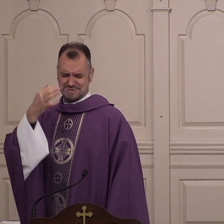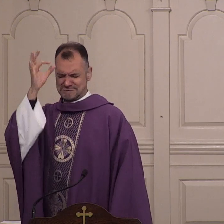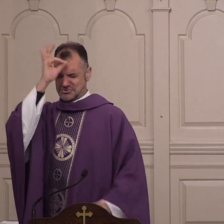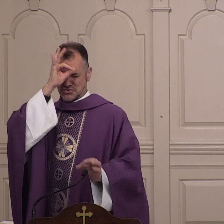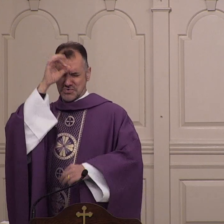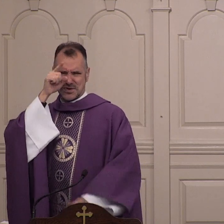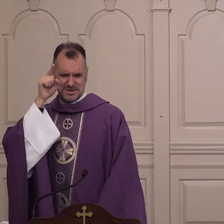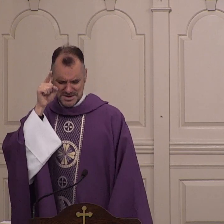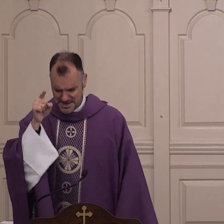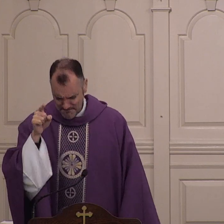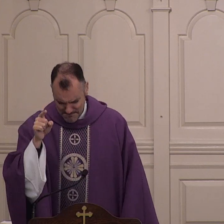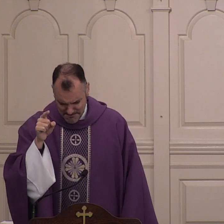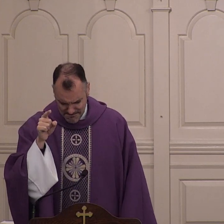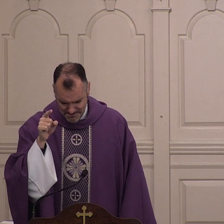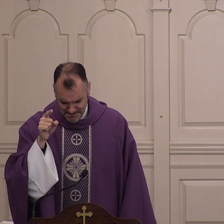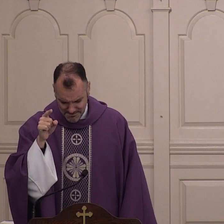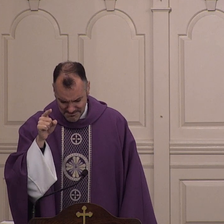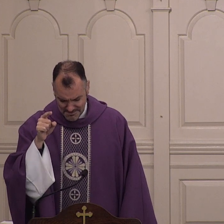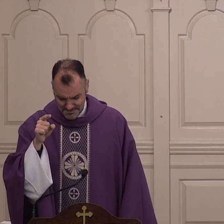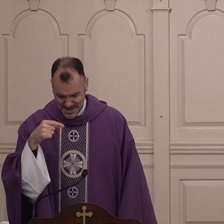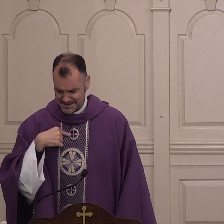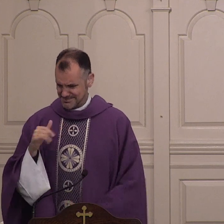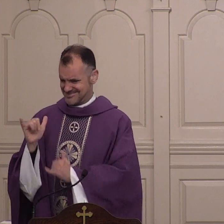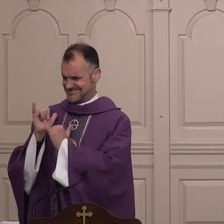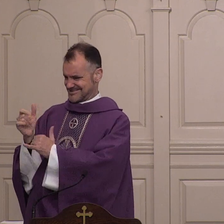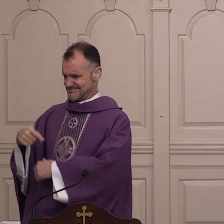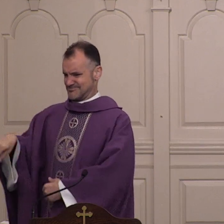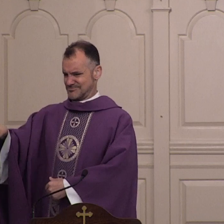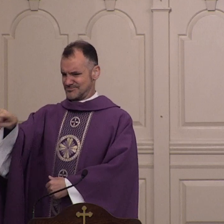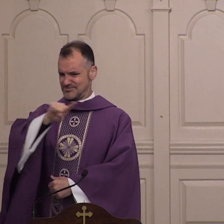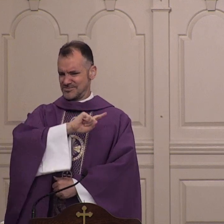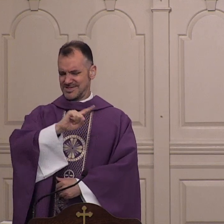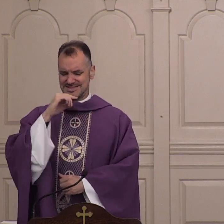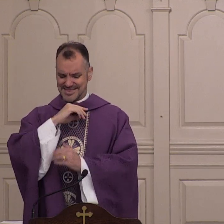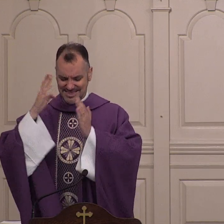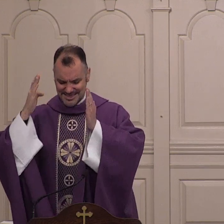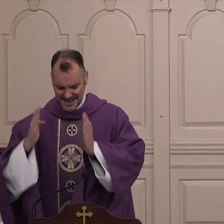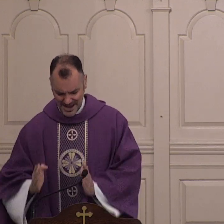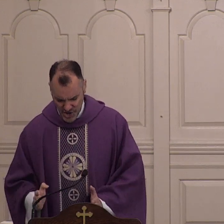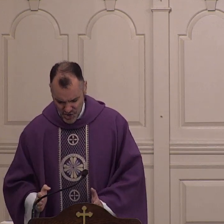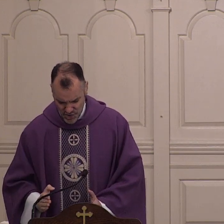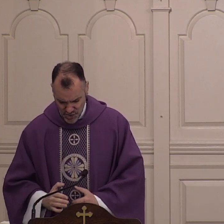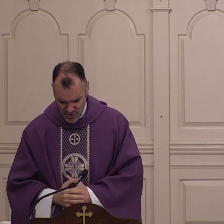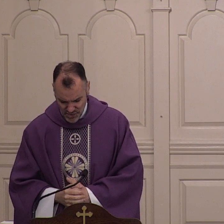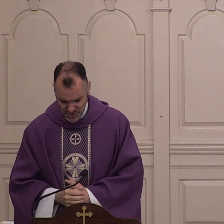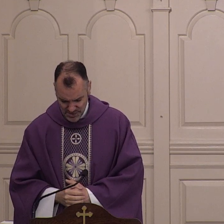And if I should say that I do not know him, I would be like you, a liar.